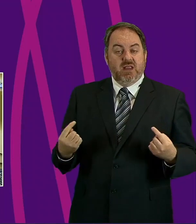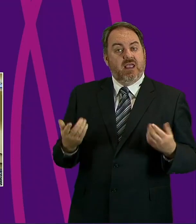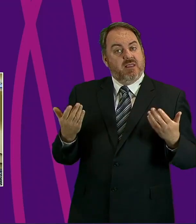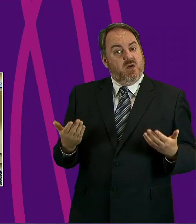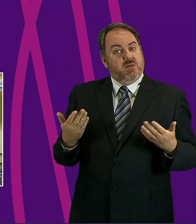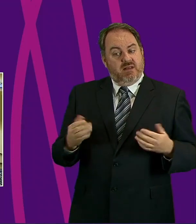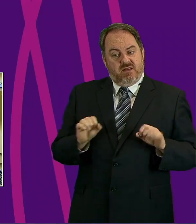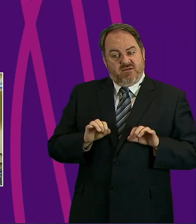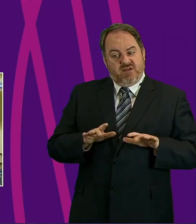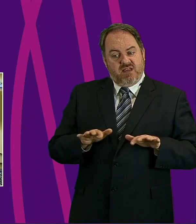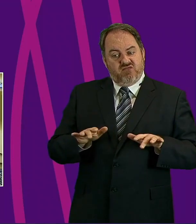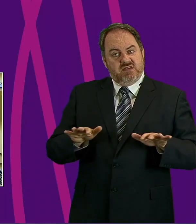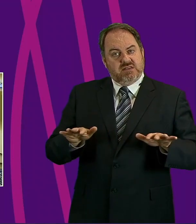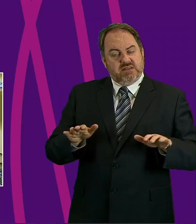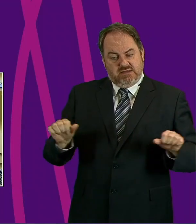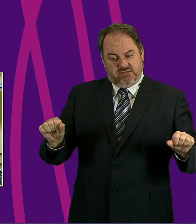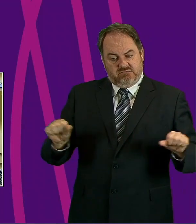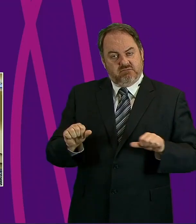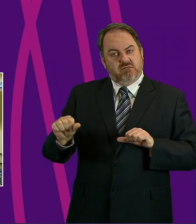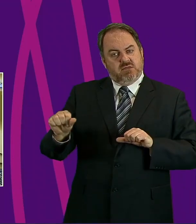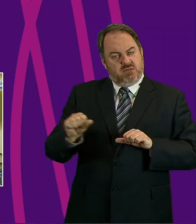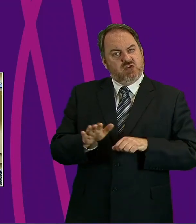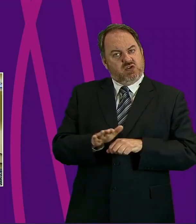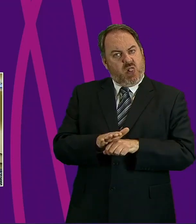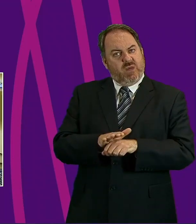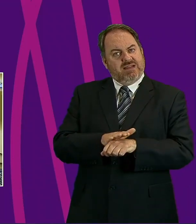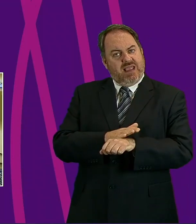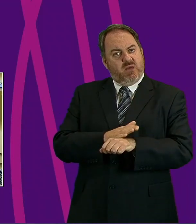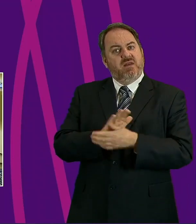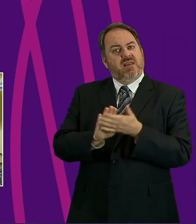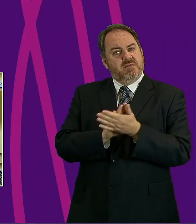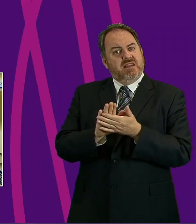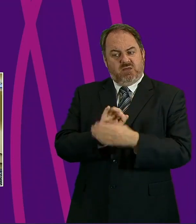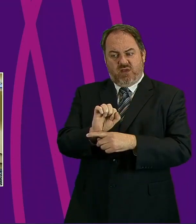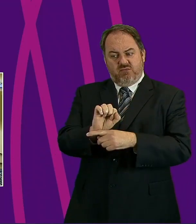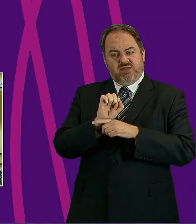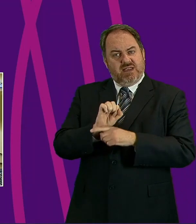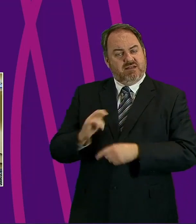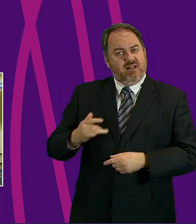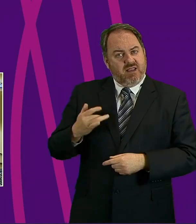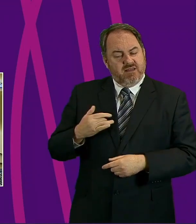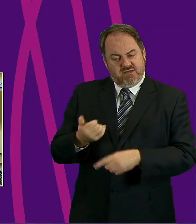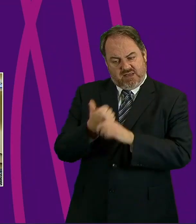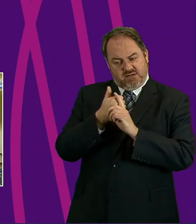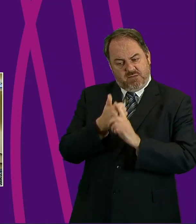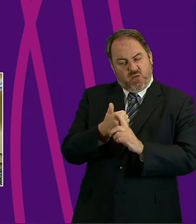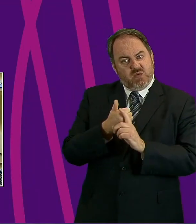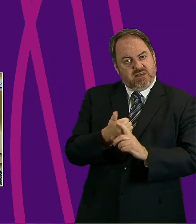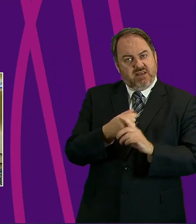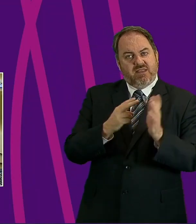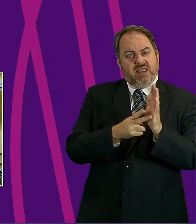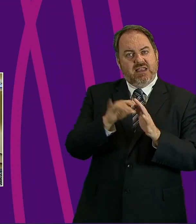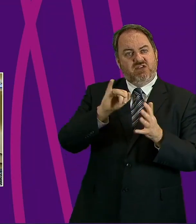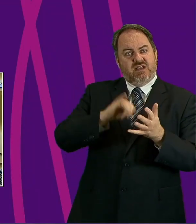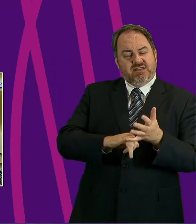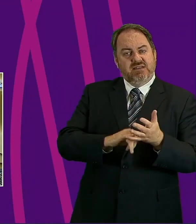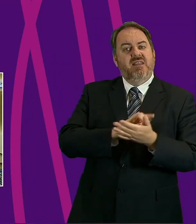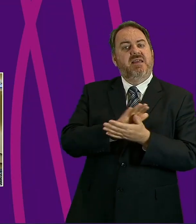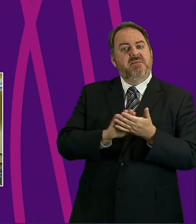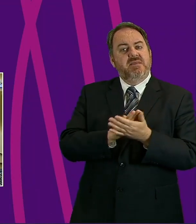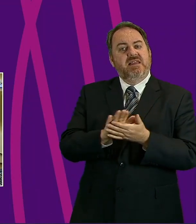the virus, it is protecting the NHS, and it is saving lives. And as I will outline further tomorrow, it is helping to bring forward the time we can